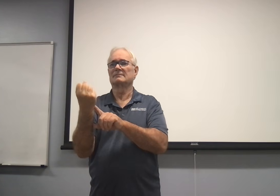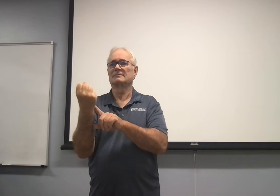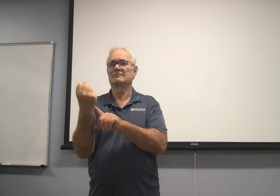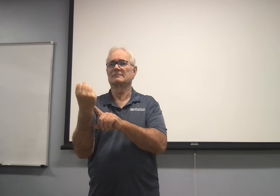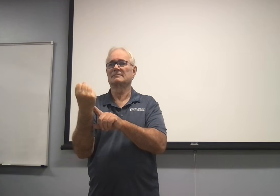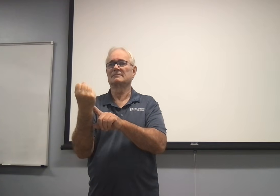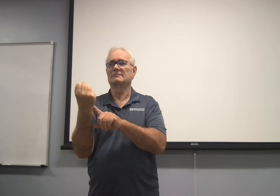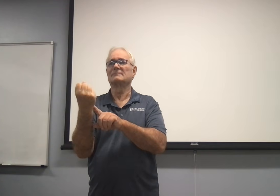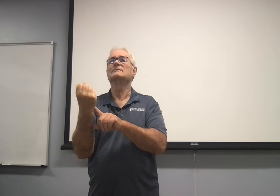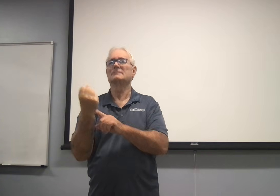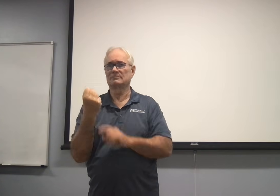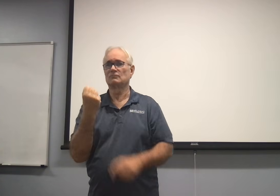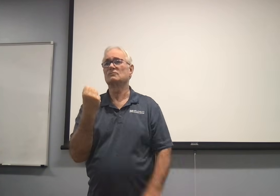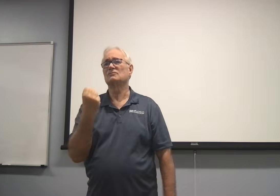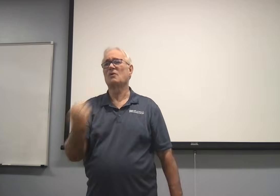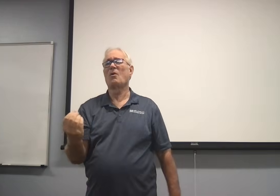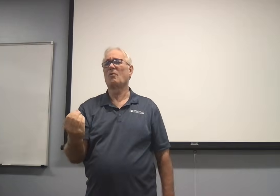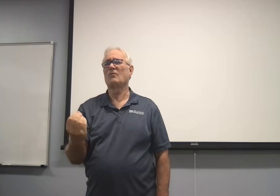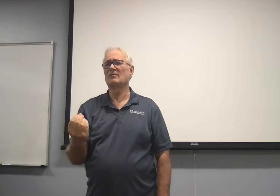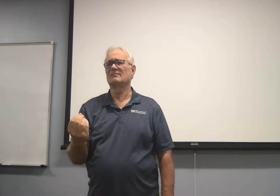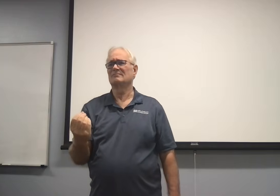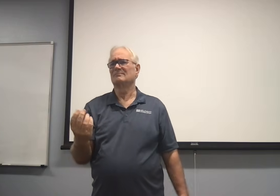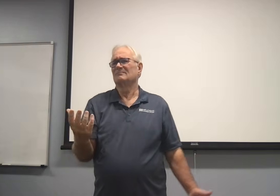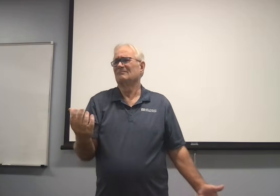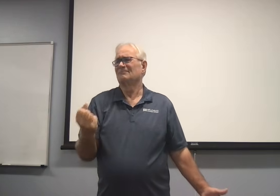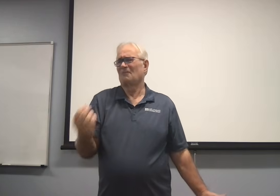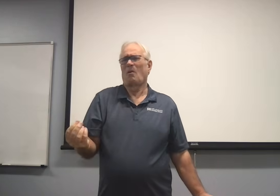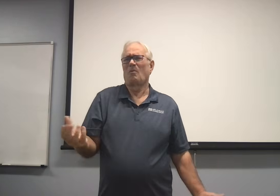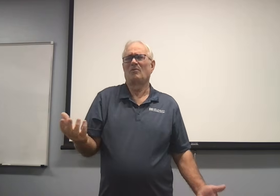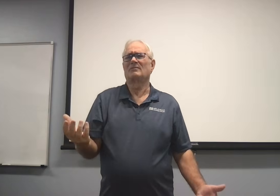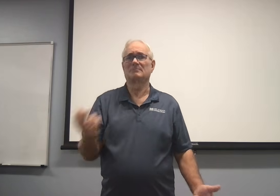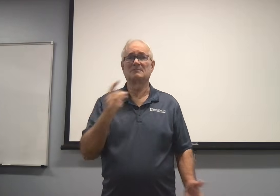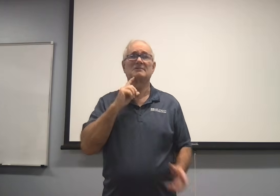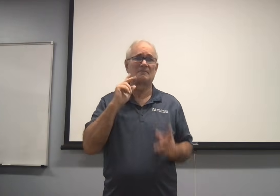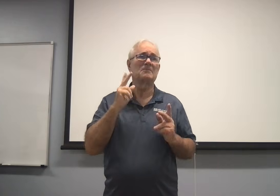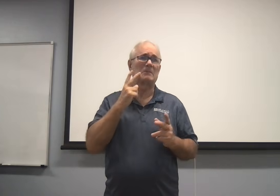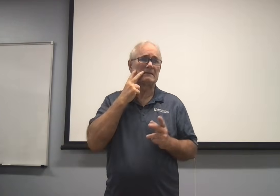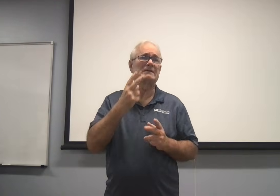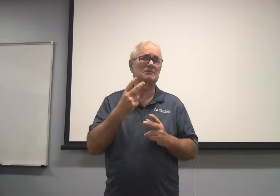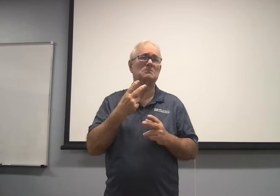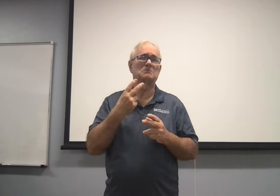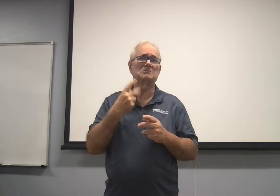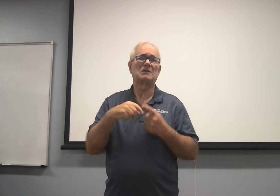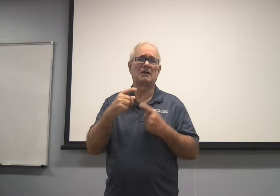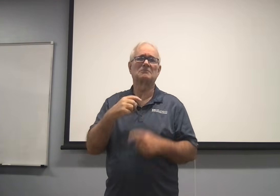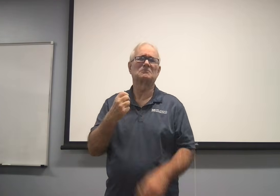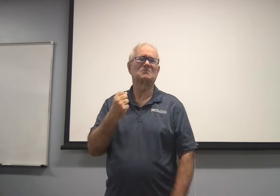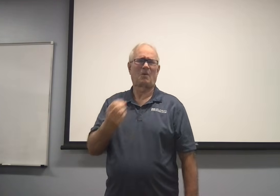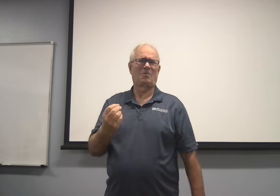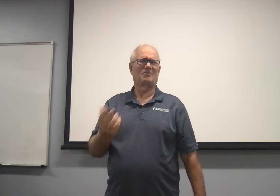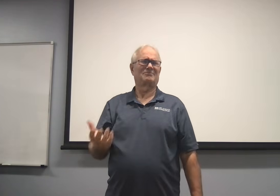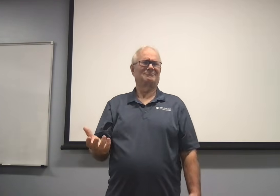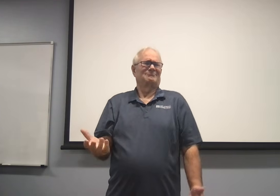your facial expression matches what you're trying to say. Like so. A lot of people will sign